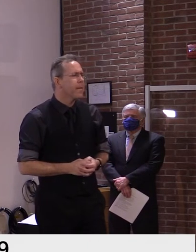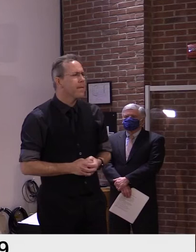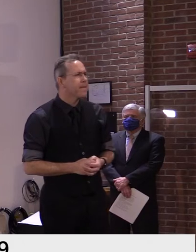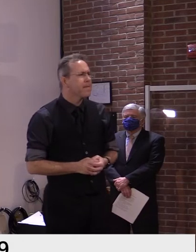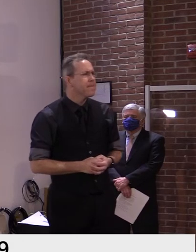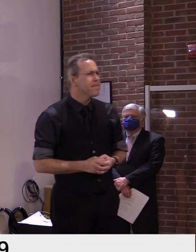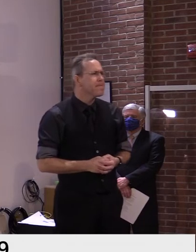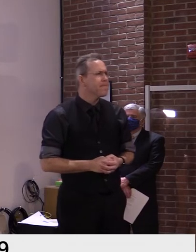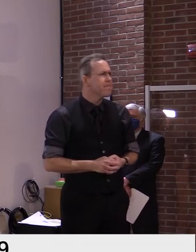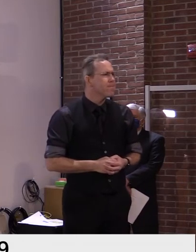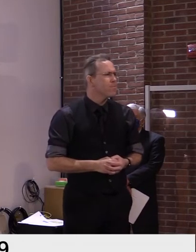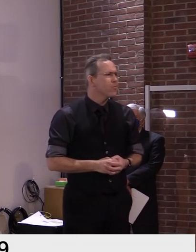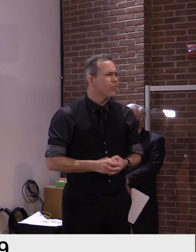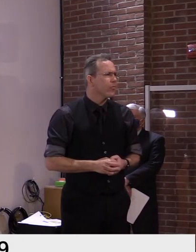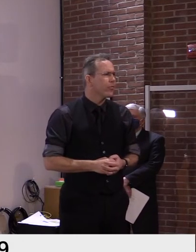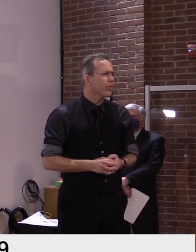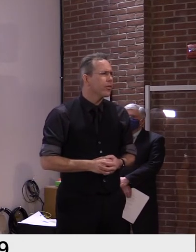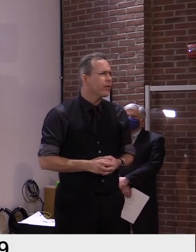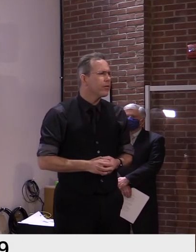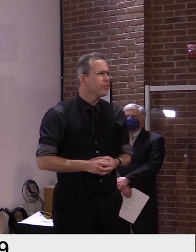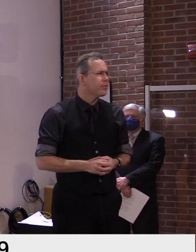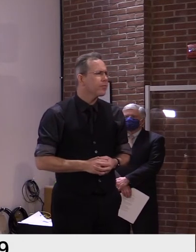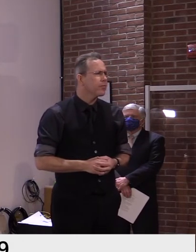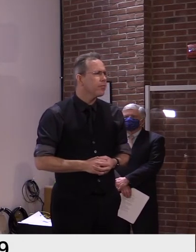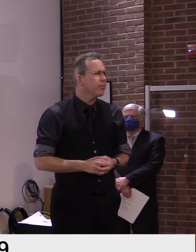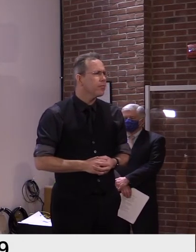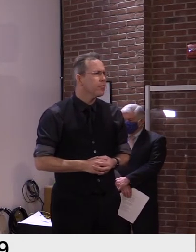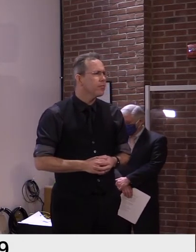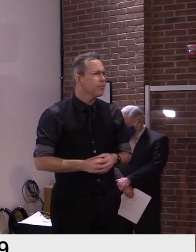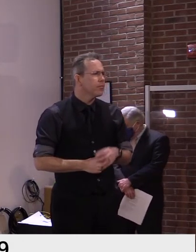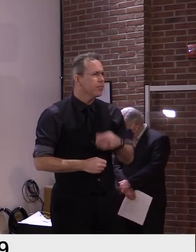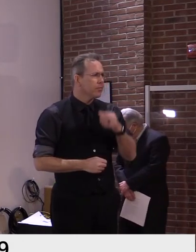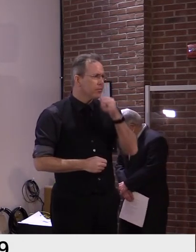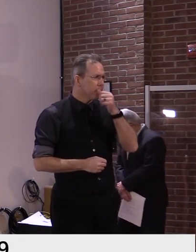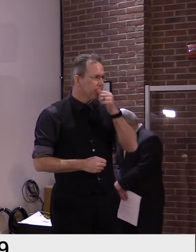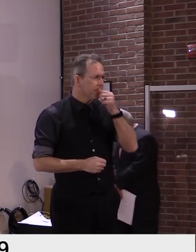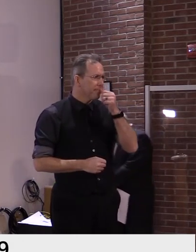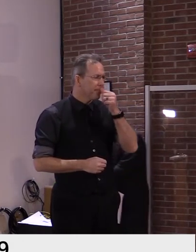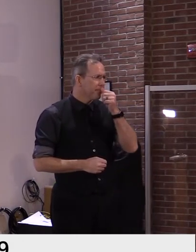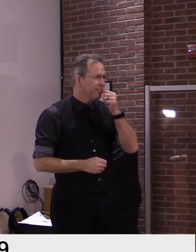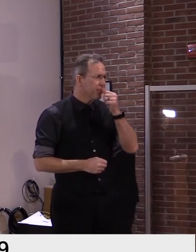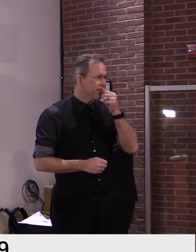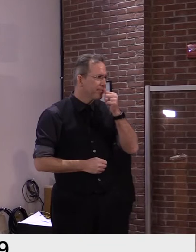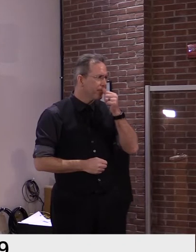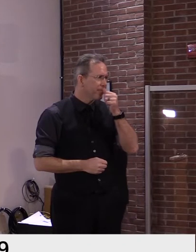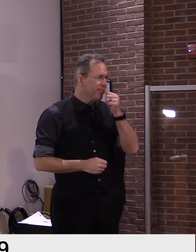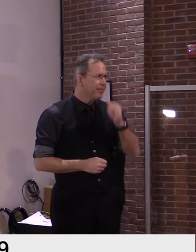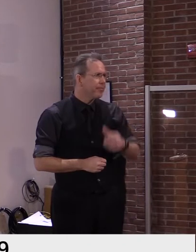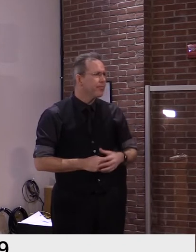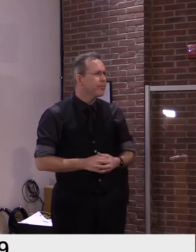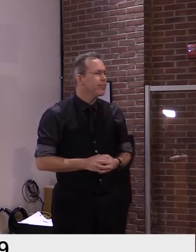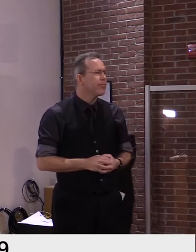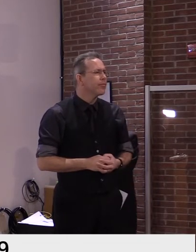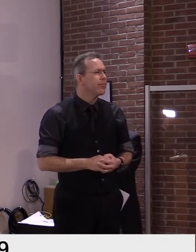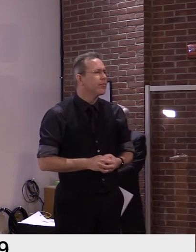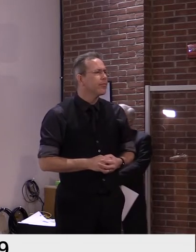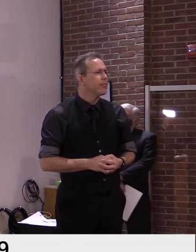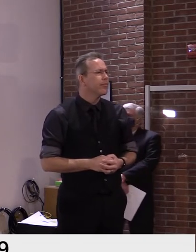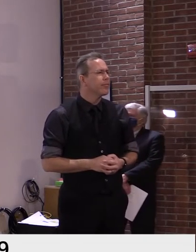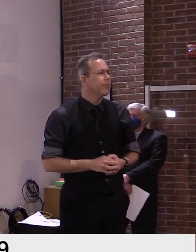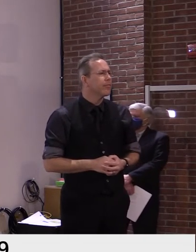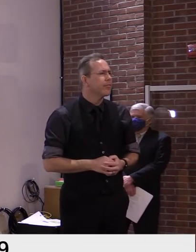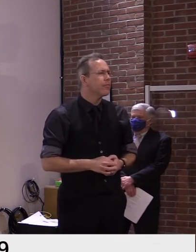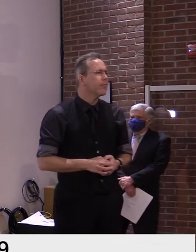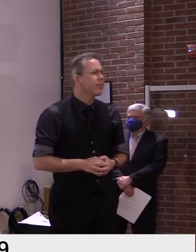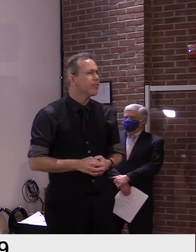system. Now, as you move to vaccinate teachers and children, it seems to